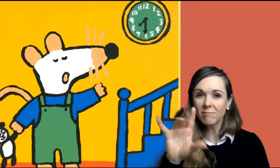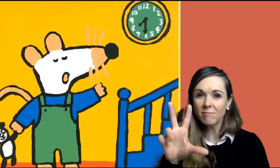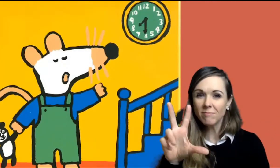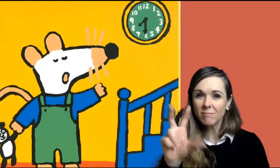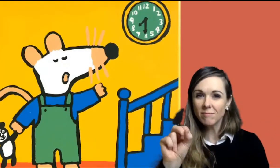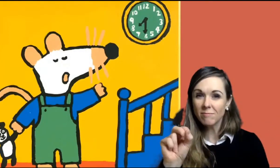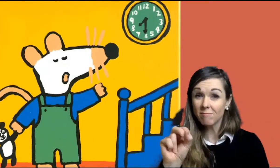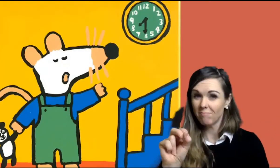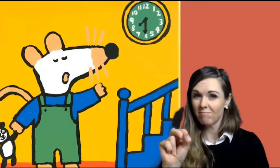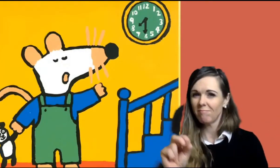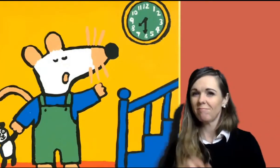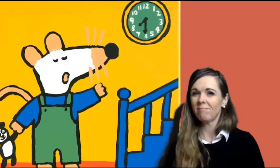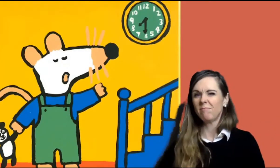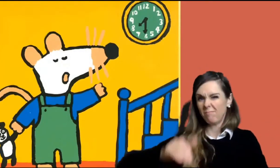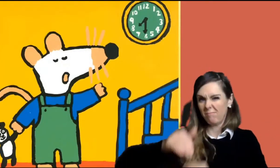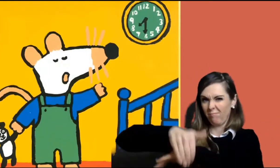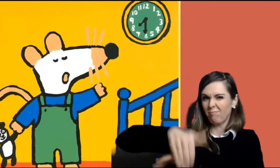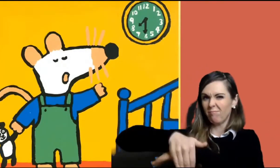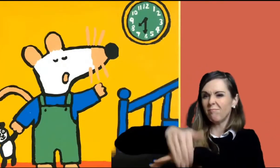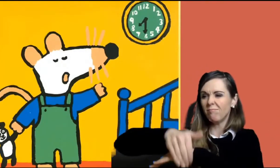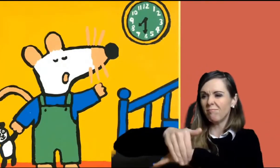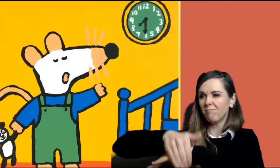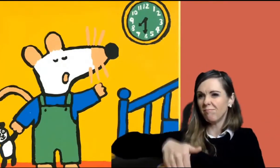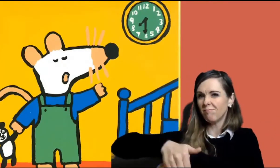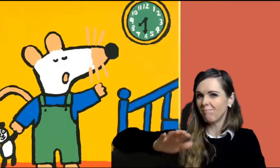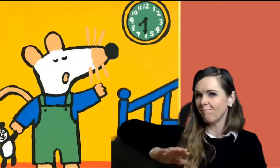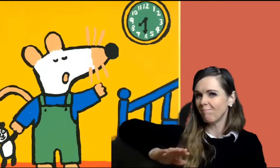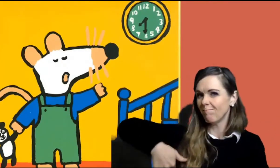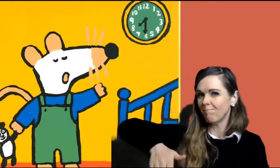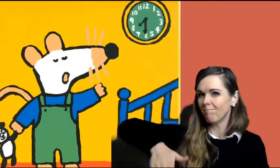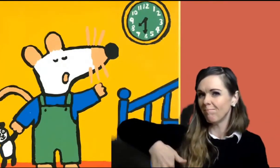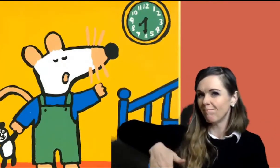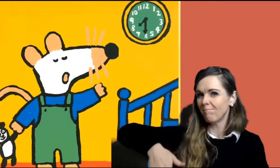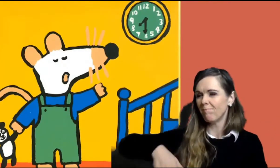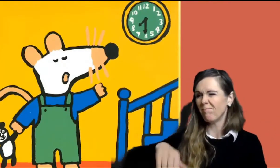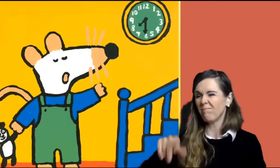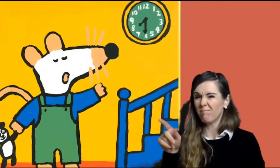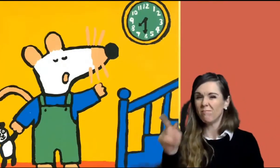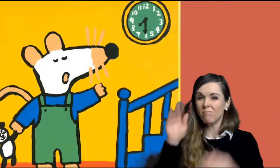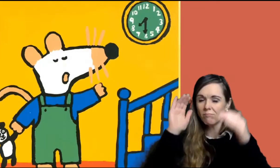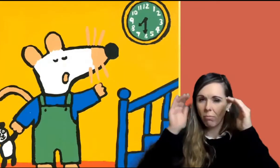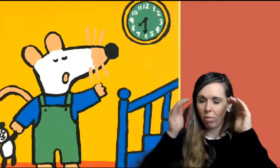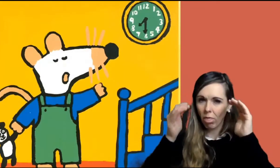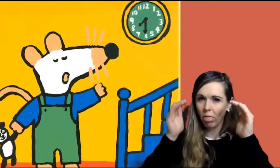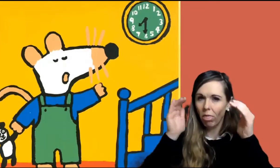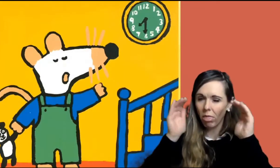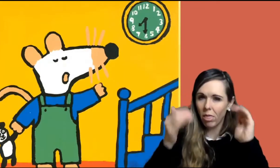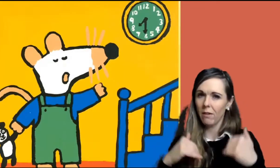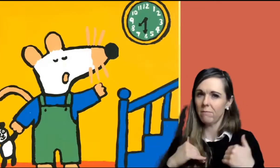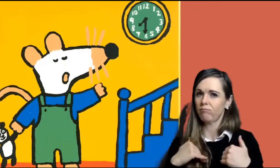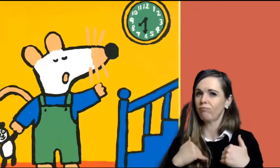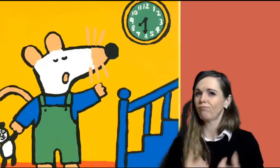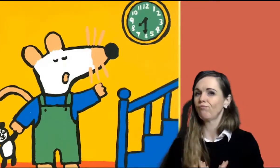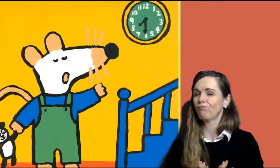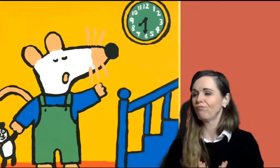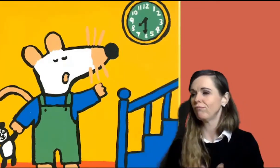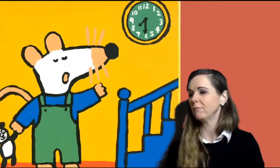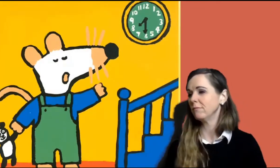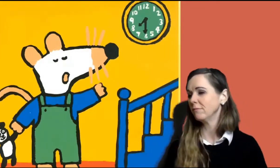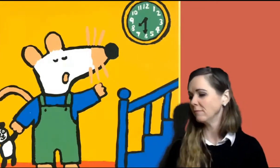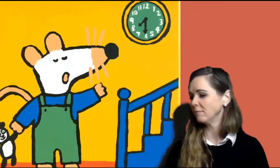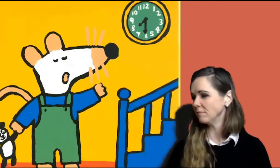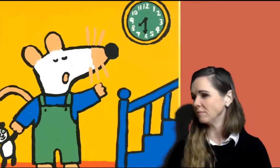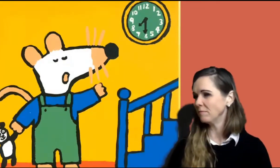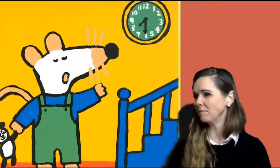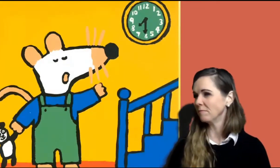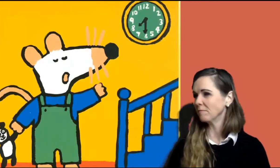says 8:30 at night. That is late. Maisy is very